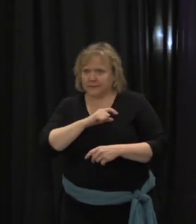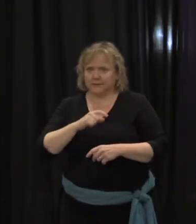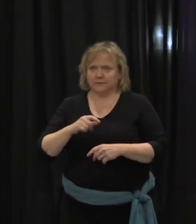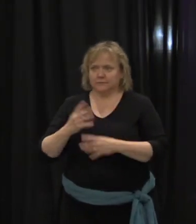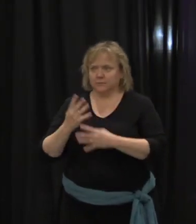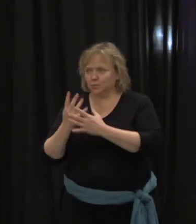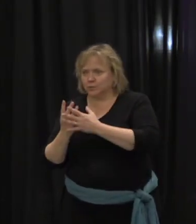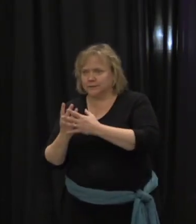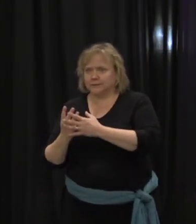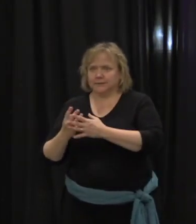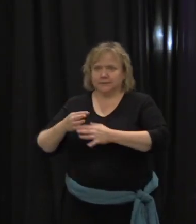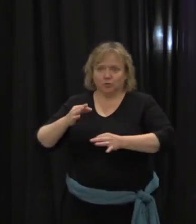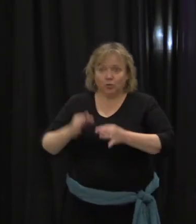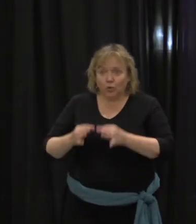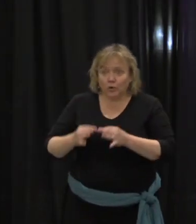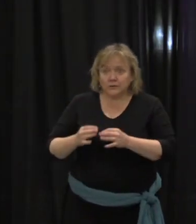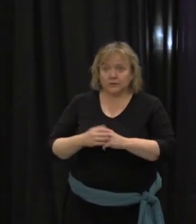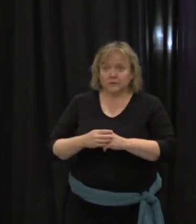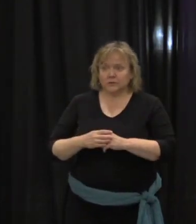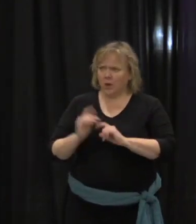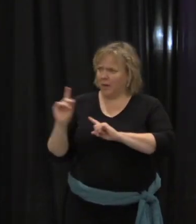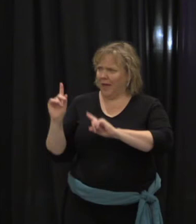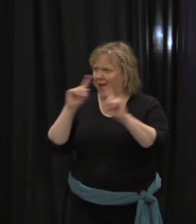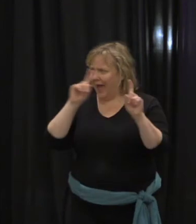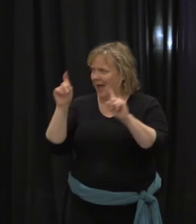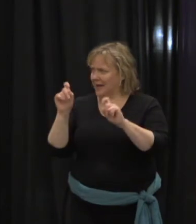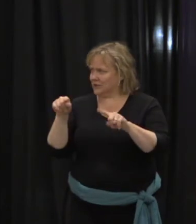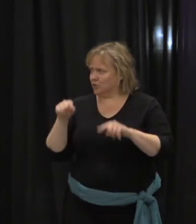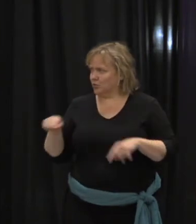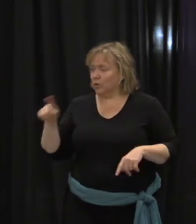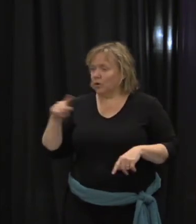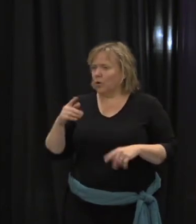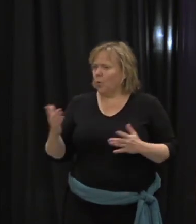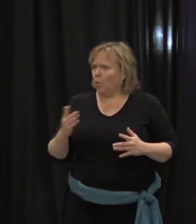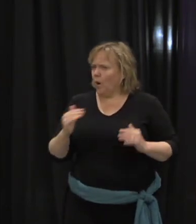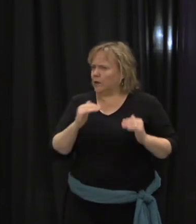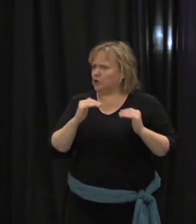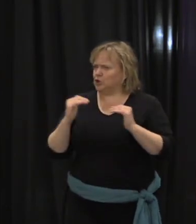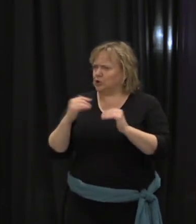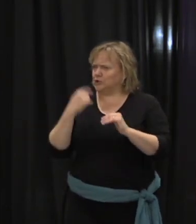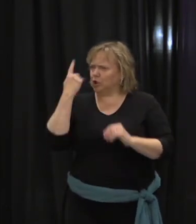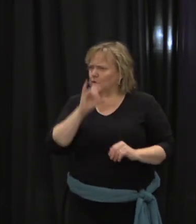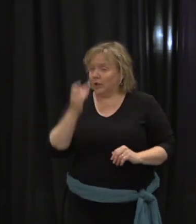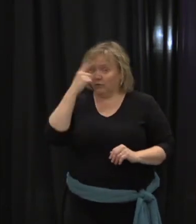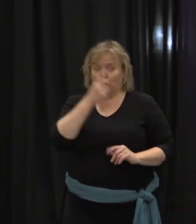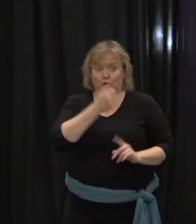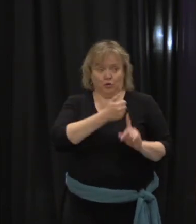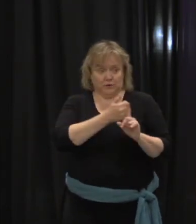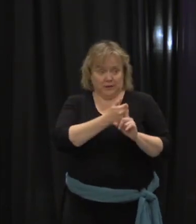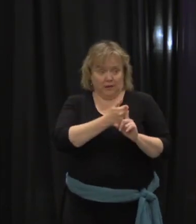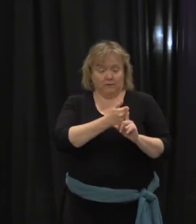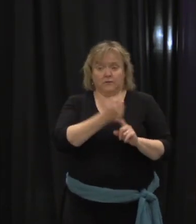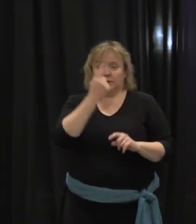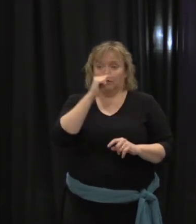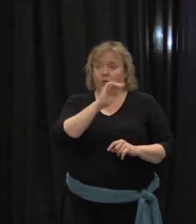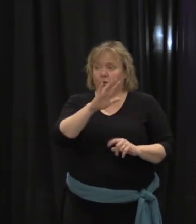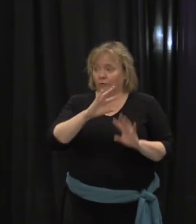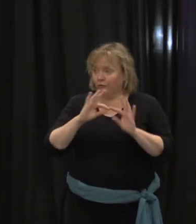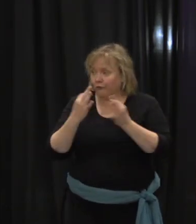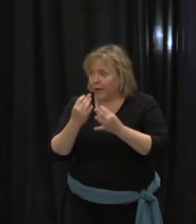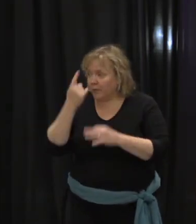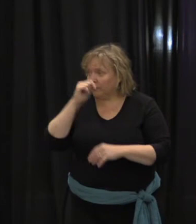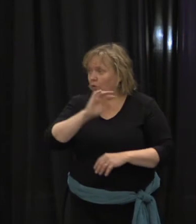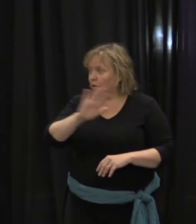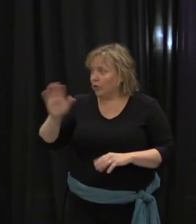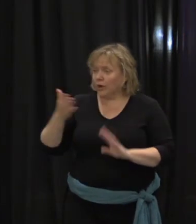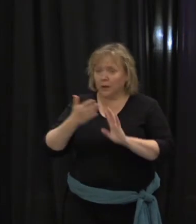ask you all, what would justice look like? For every single one of you, for all of your communities that you're working with, for your families, for times